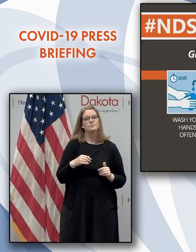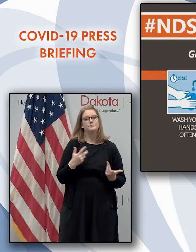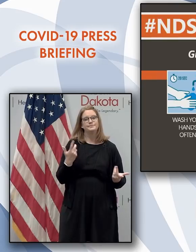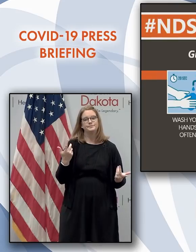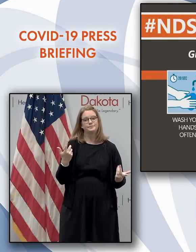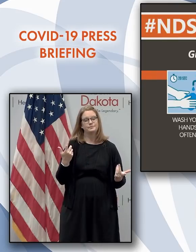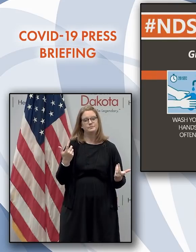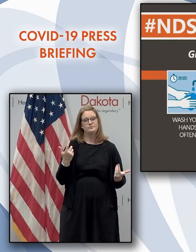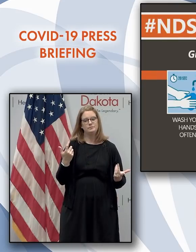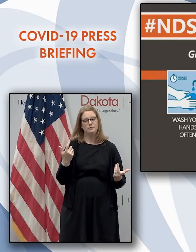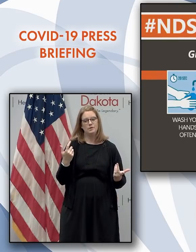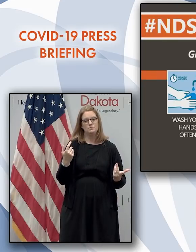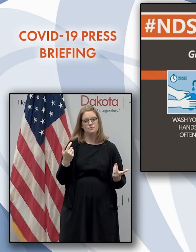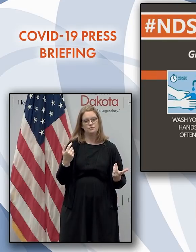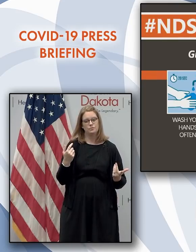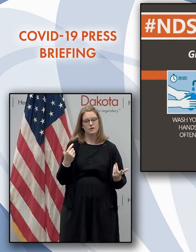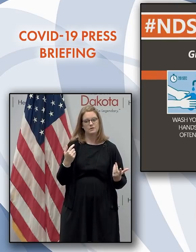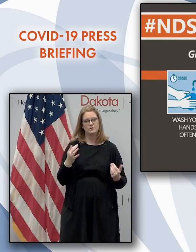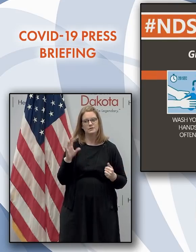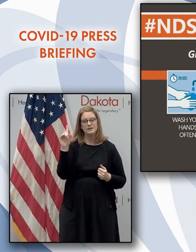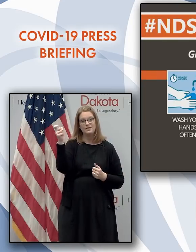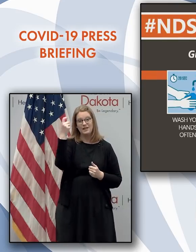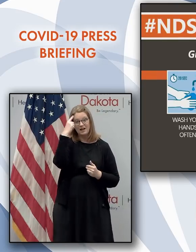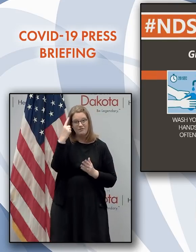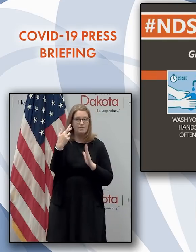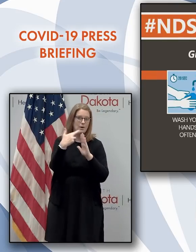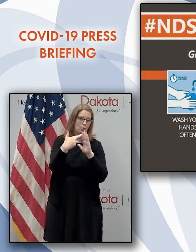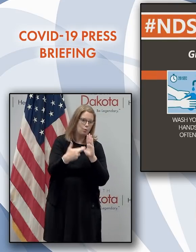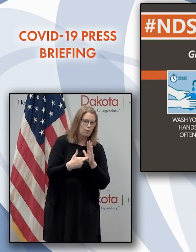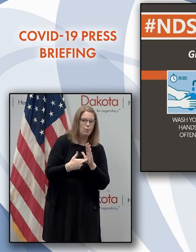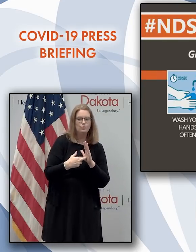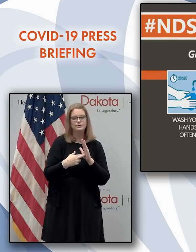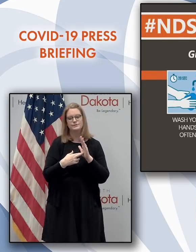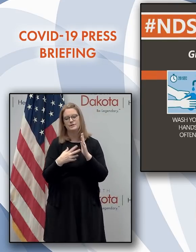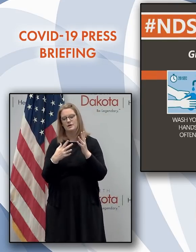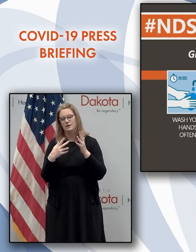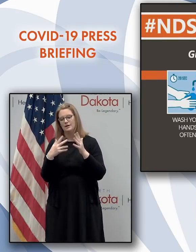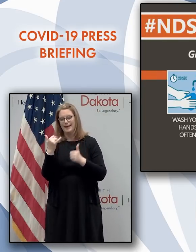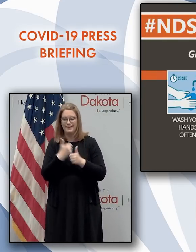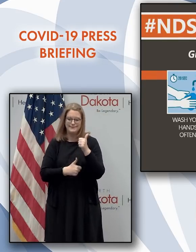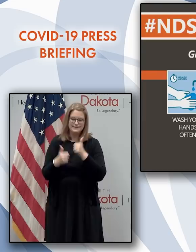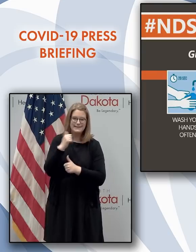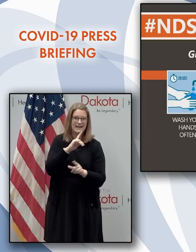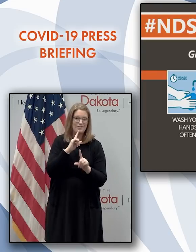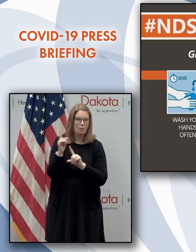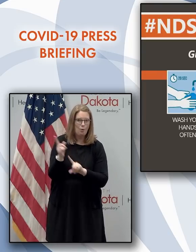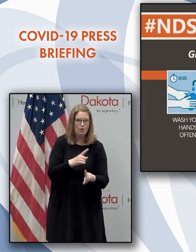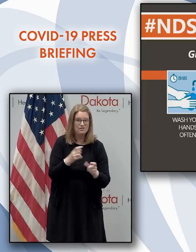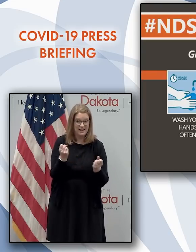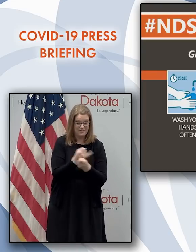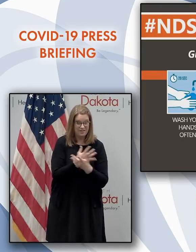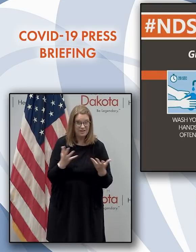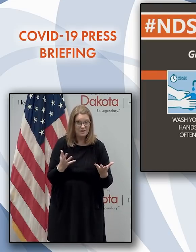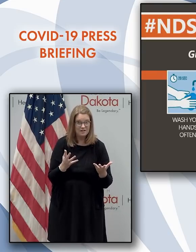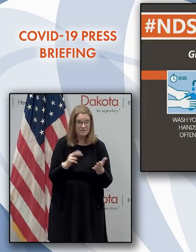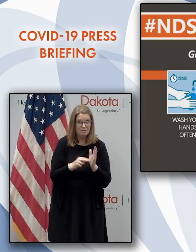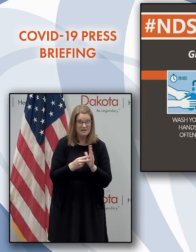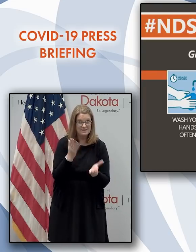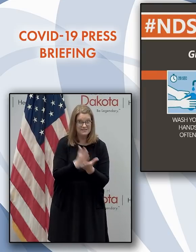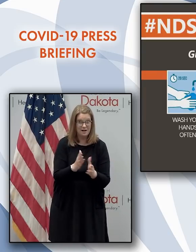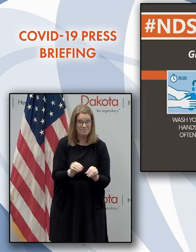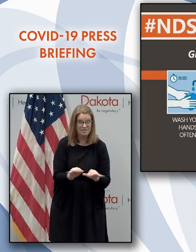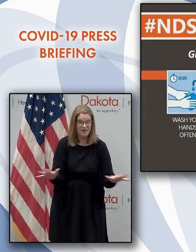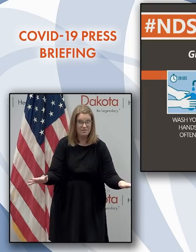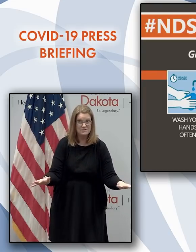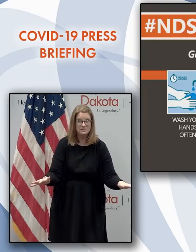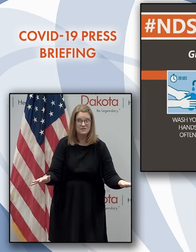All the government rules, regulations, executive orders combined cannot stop the virus from spreading